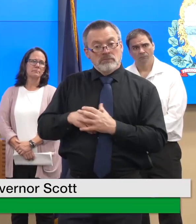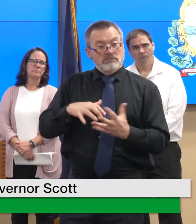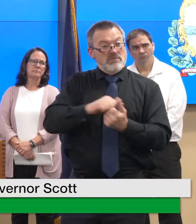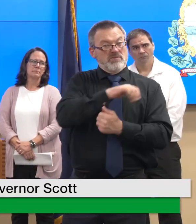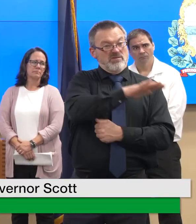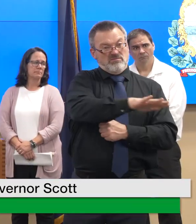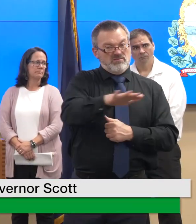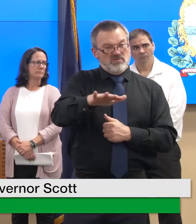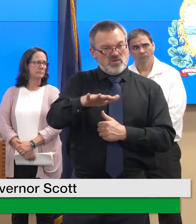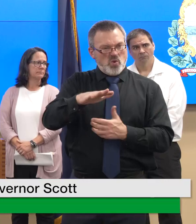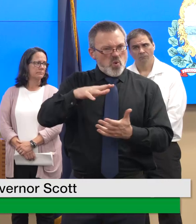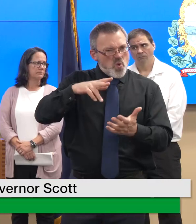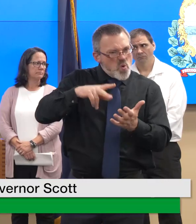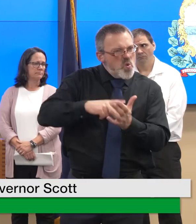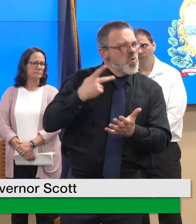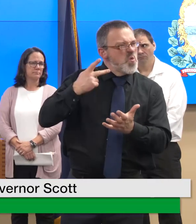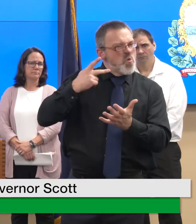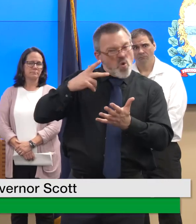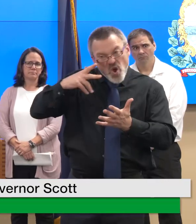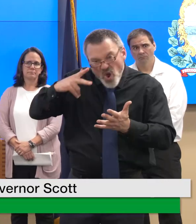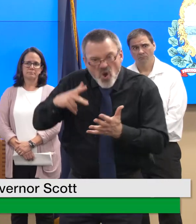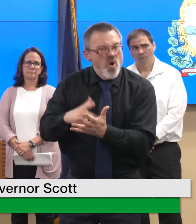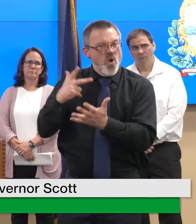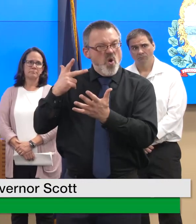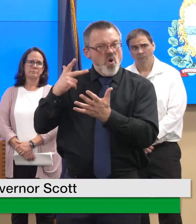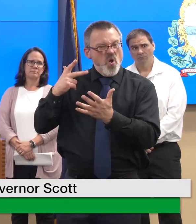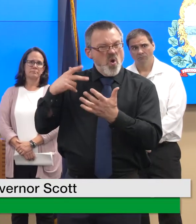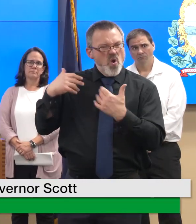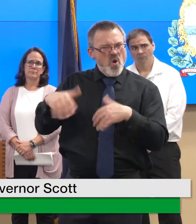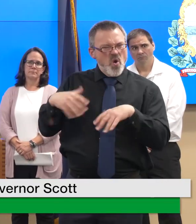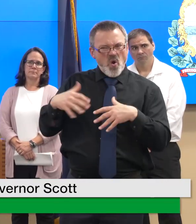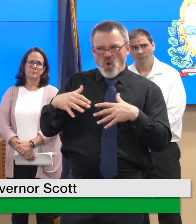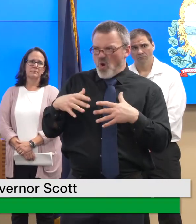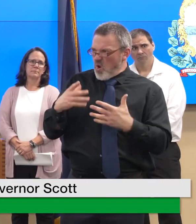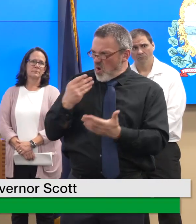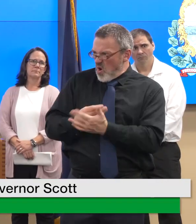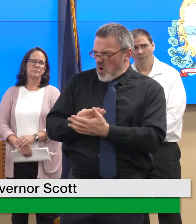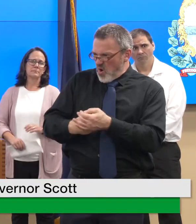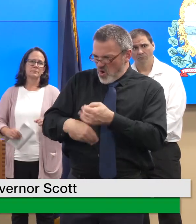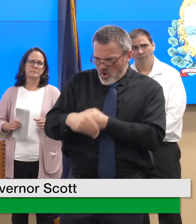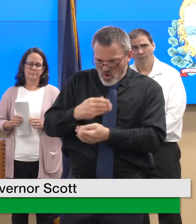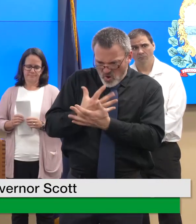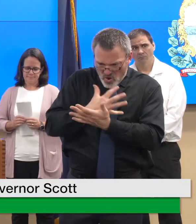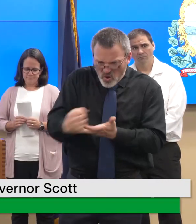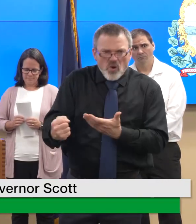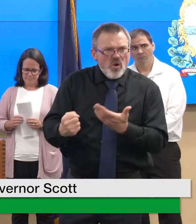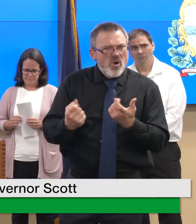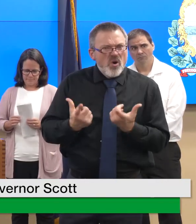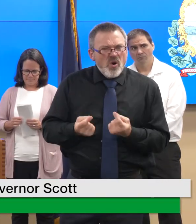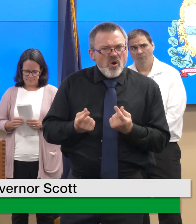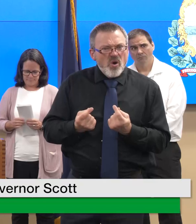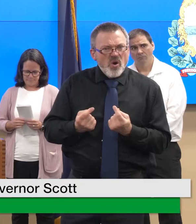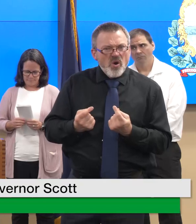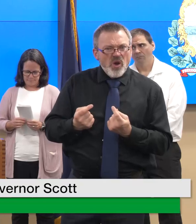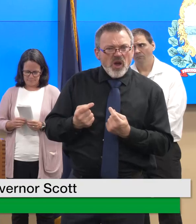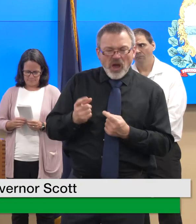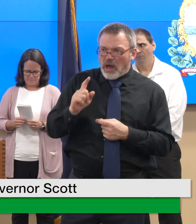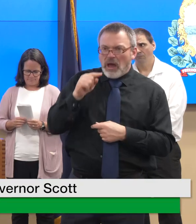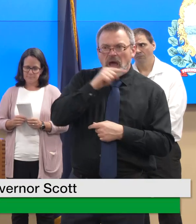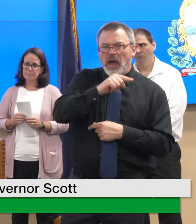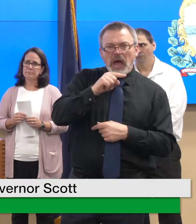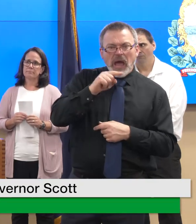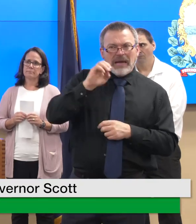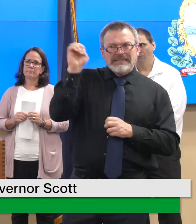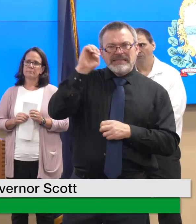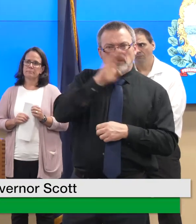triple, quadruple just their yearly budget. And I know there's the money that came out of the e-board yesterday, but besides taking out loans, they just have no idea how they're going to be able